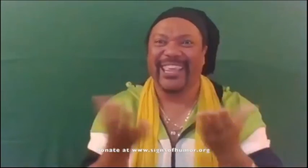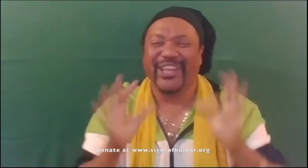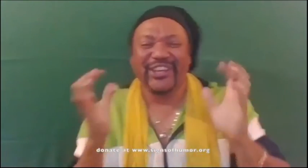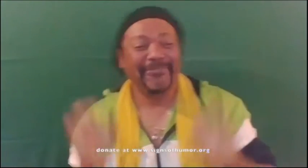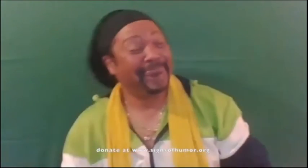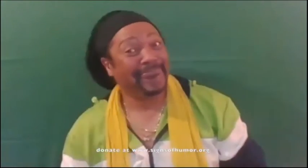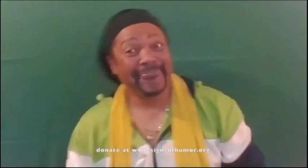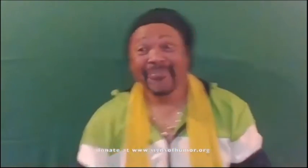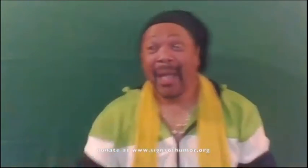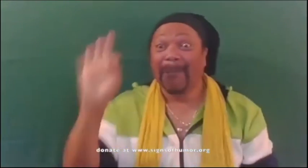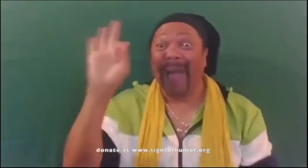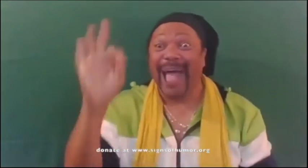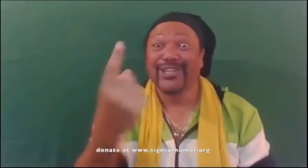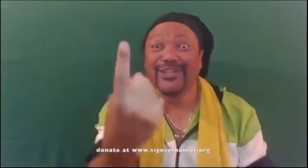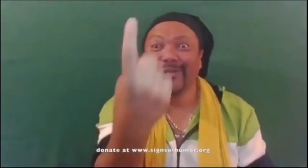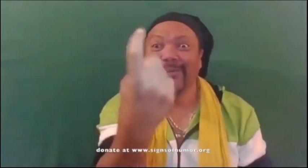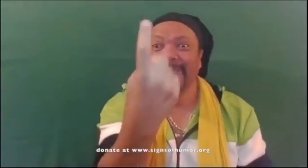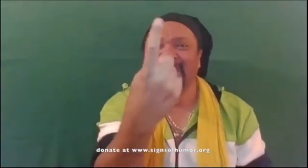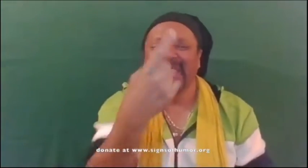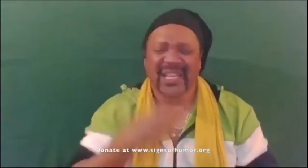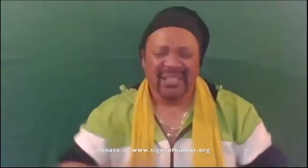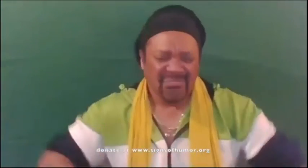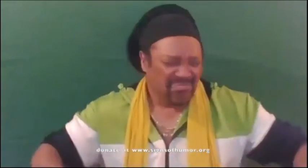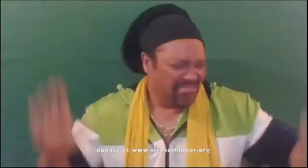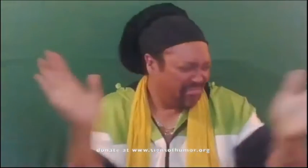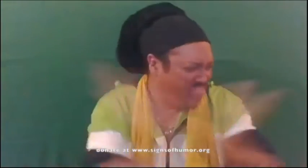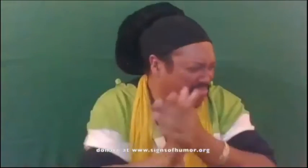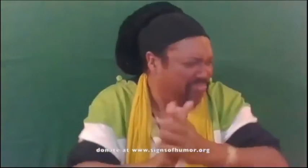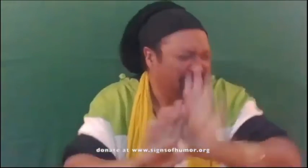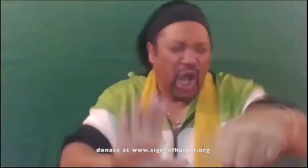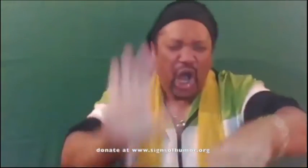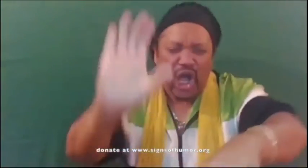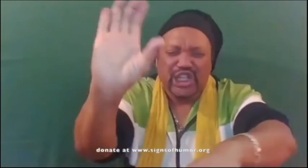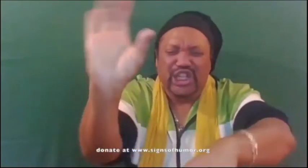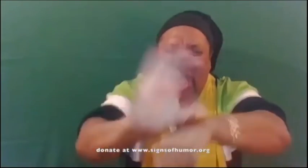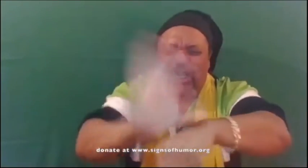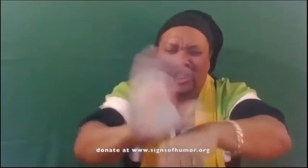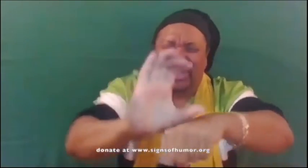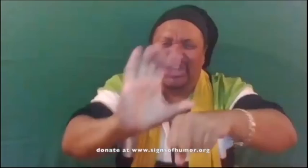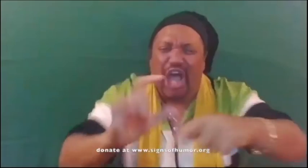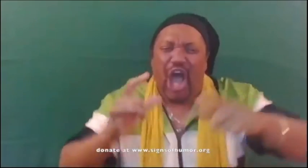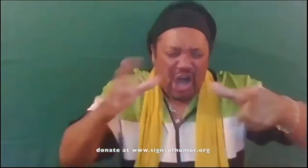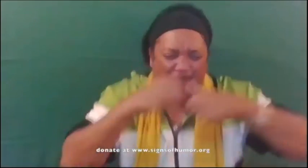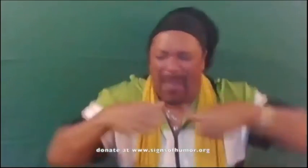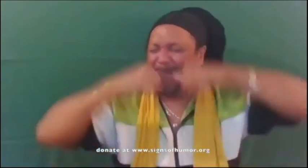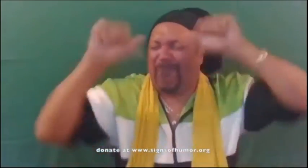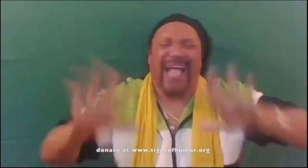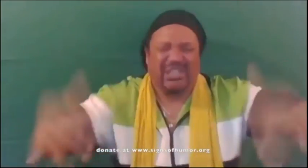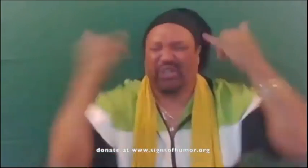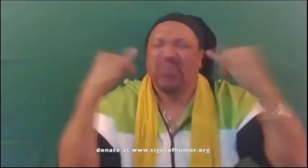we family. The pastor come up. He like, "All right now, church,